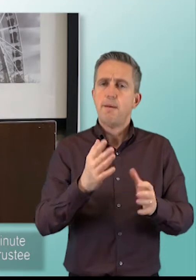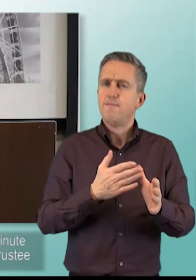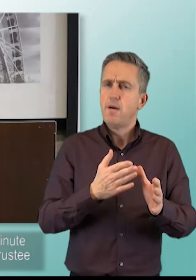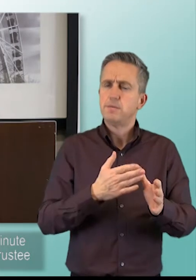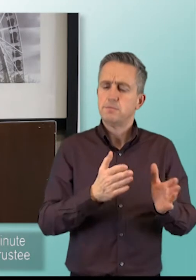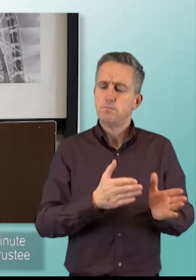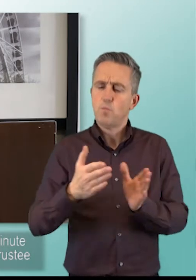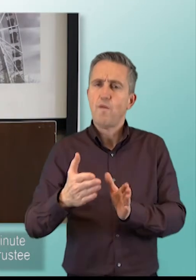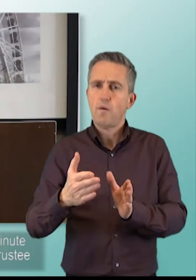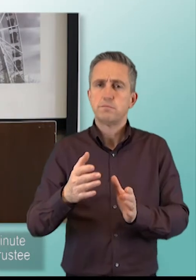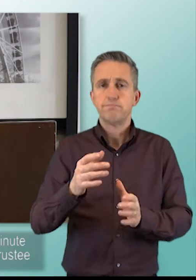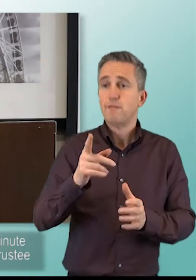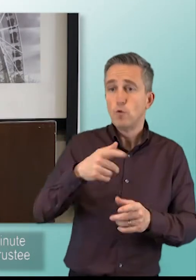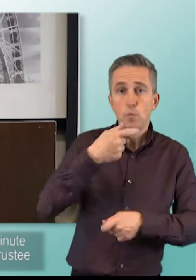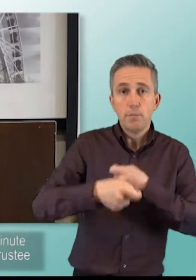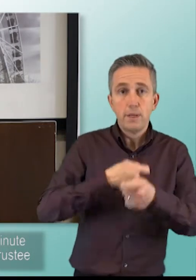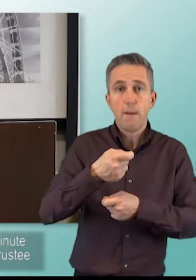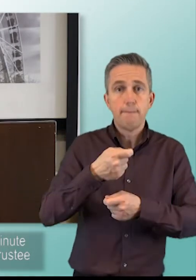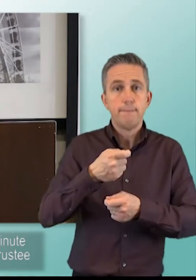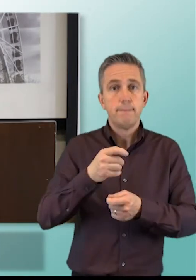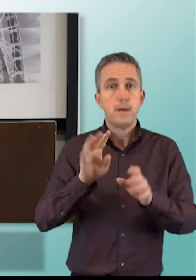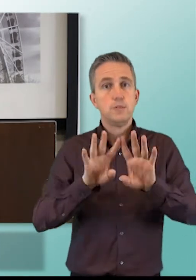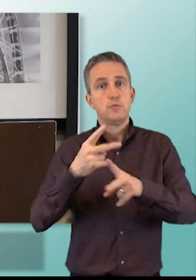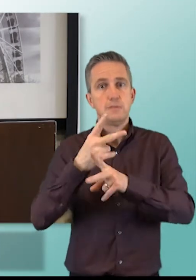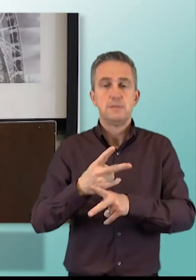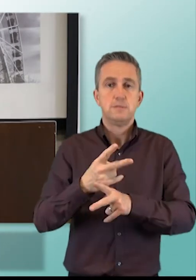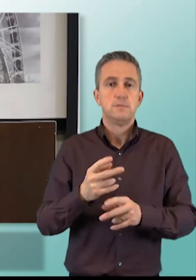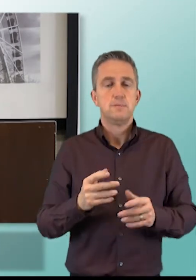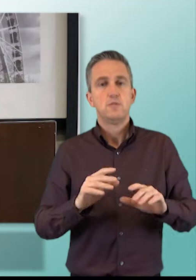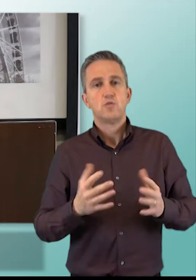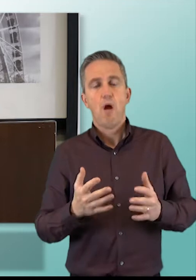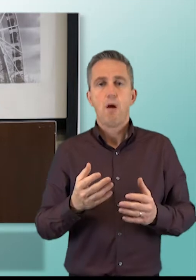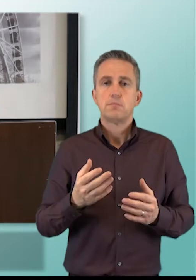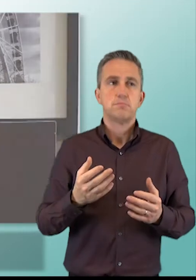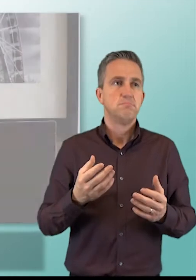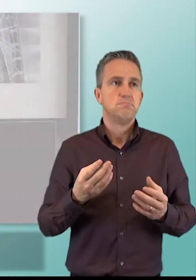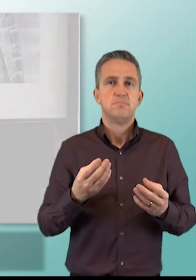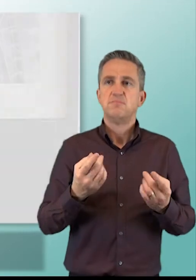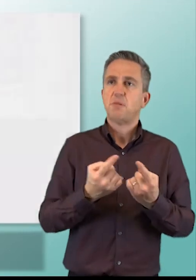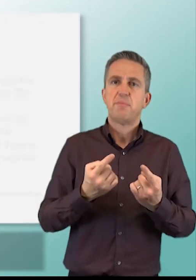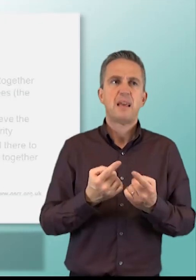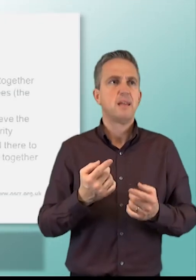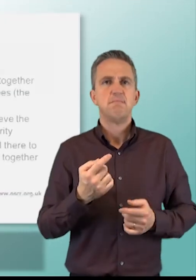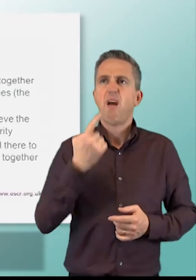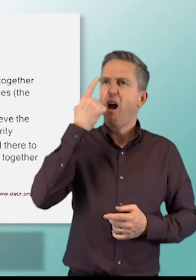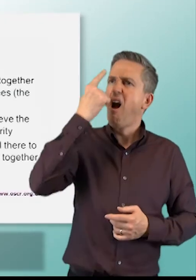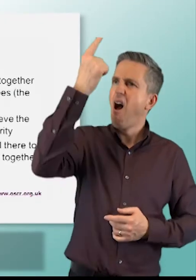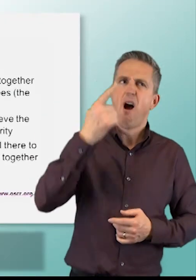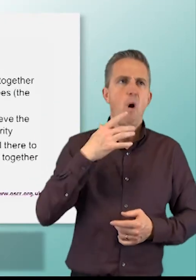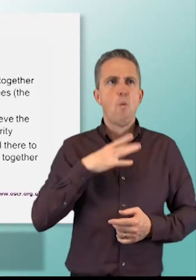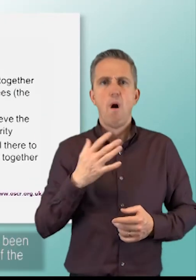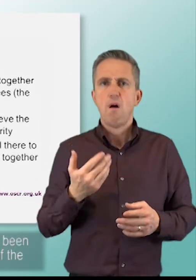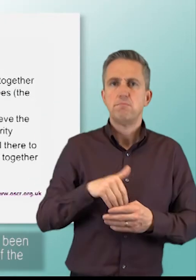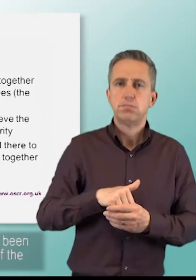minute. Because we need to remember that being a charity trustee is not a task for a lone wolf. It's not something that you undertake in